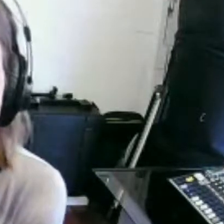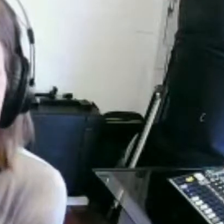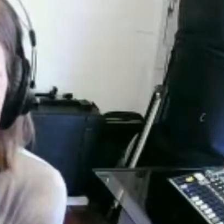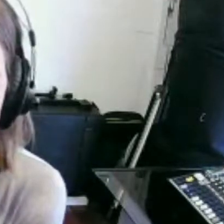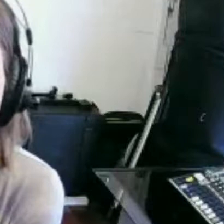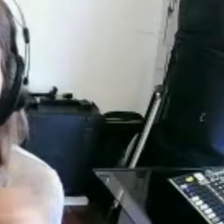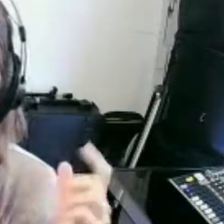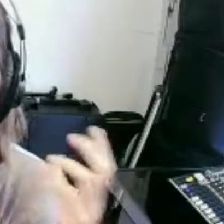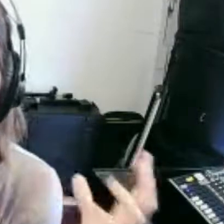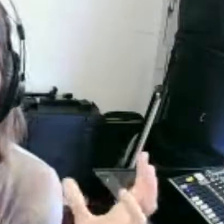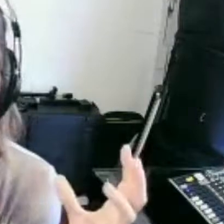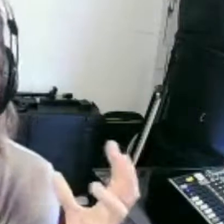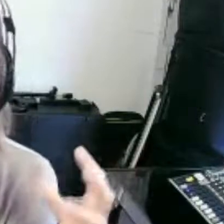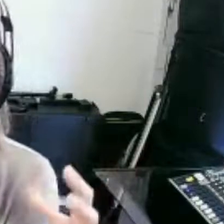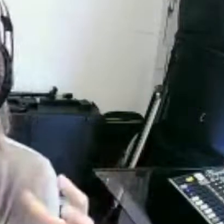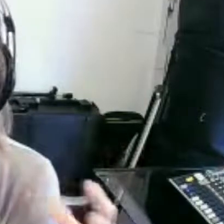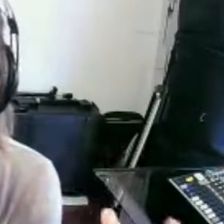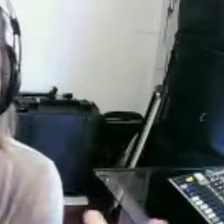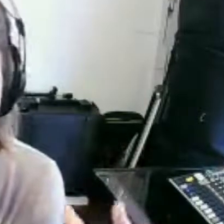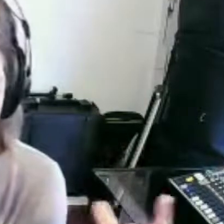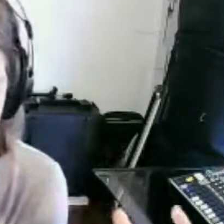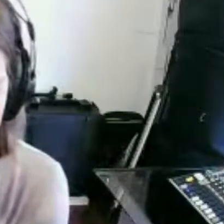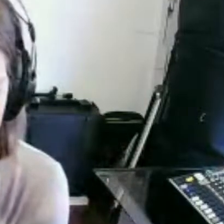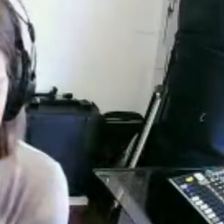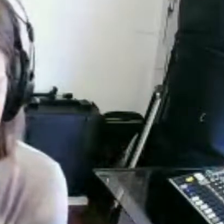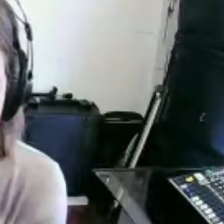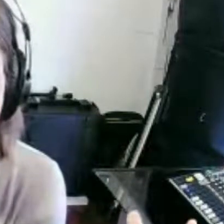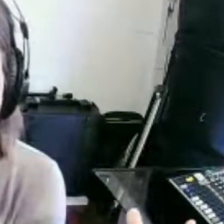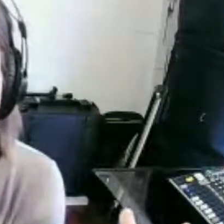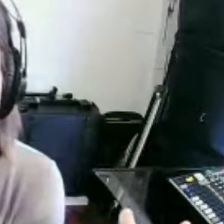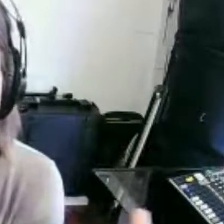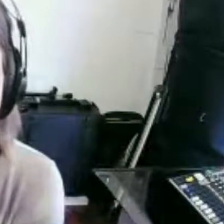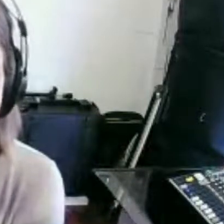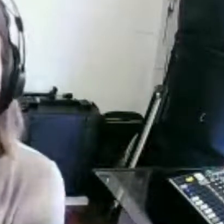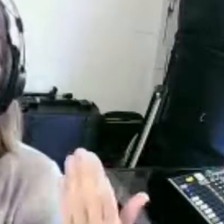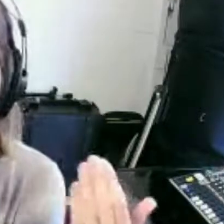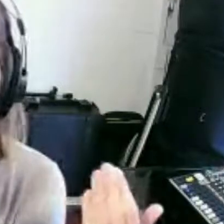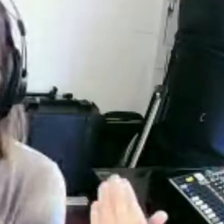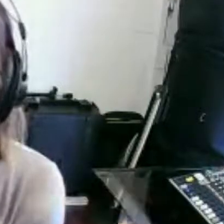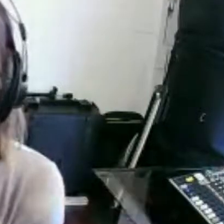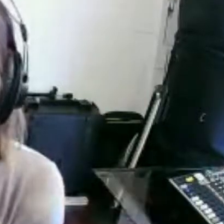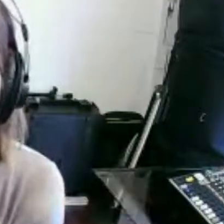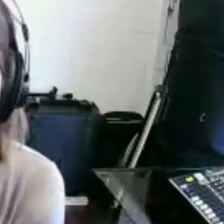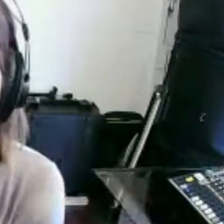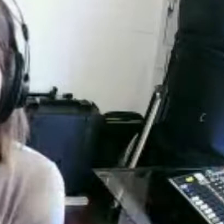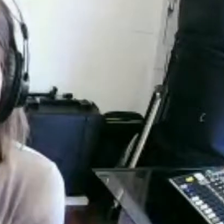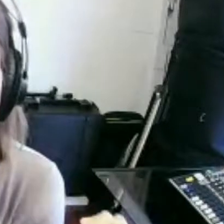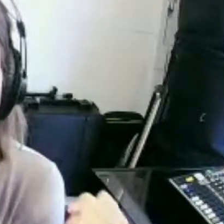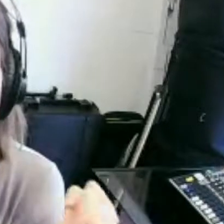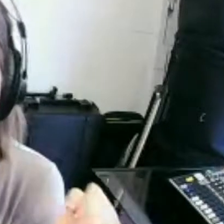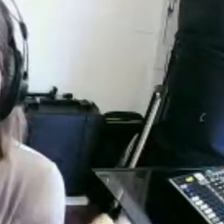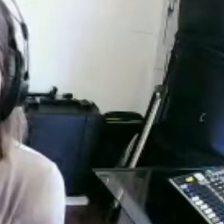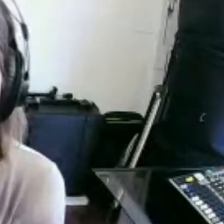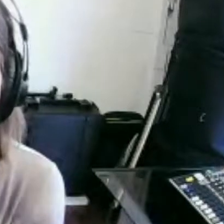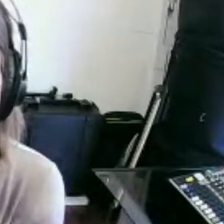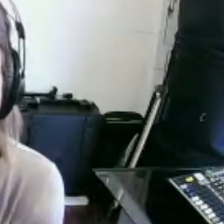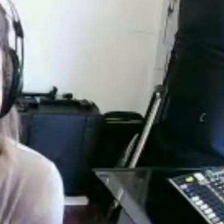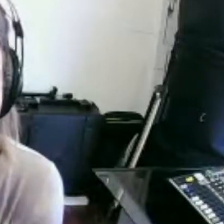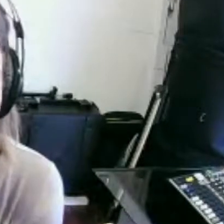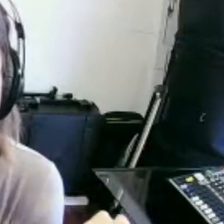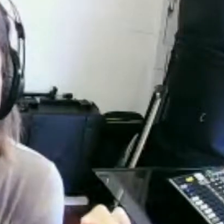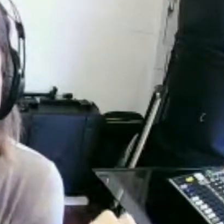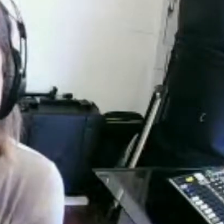way. And sometimes we don't think about all the dimensions of voice until it's right there in our face. But I am so